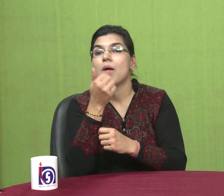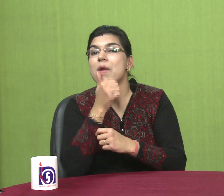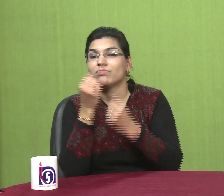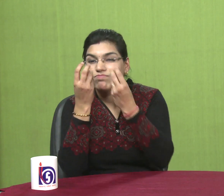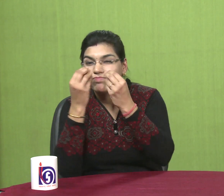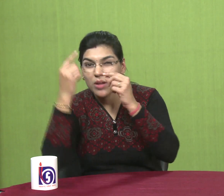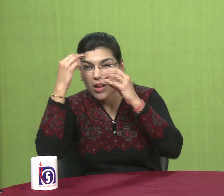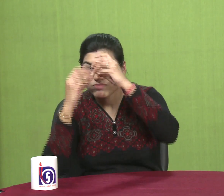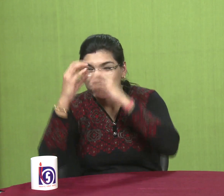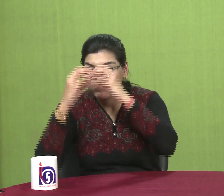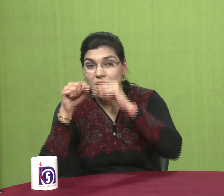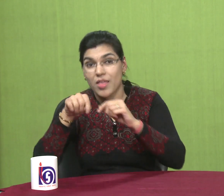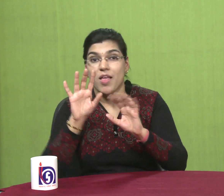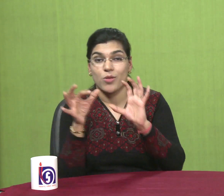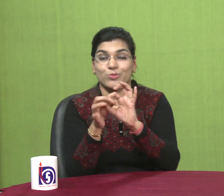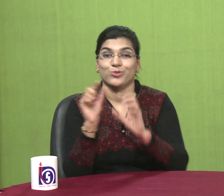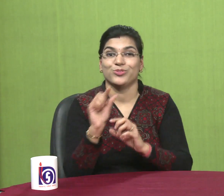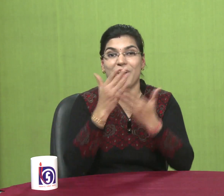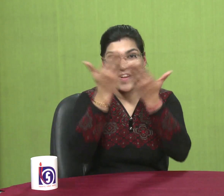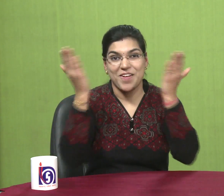It is helpful for the local area network.